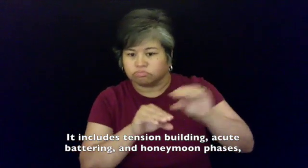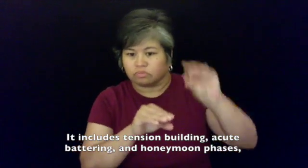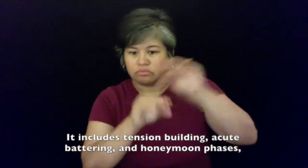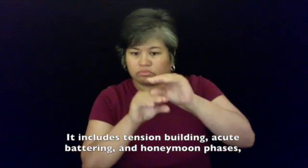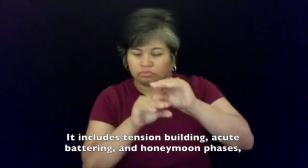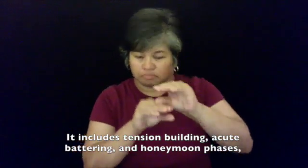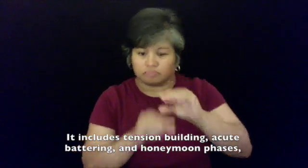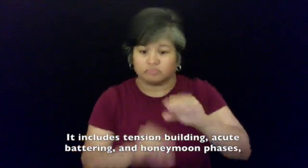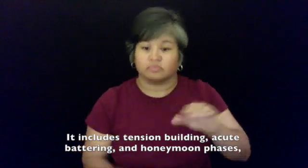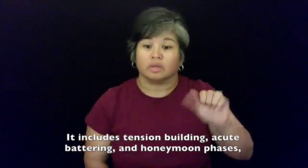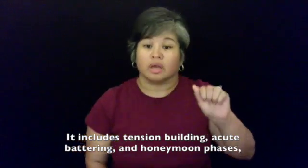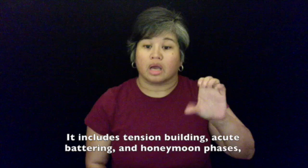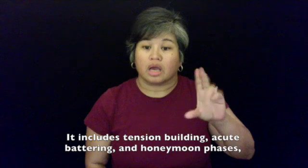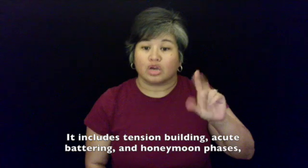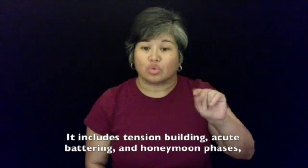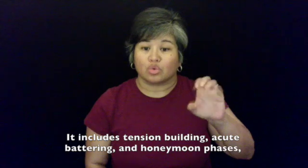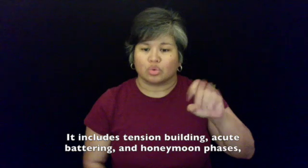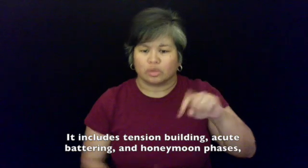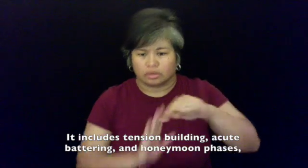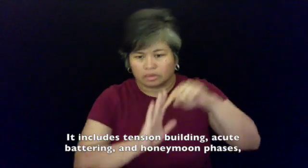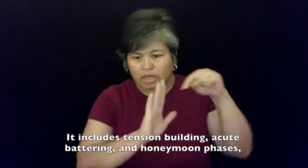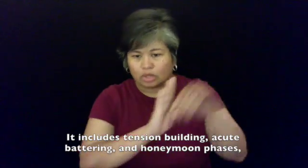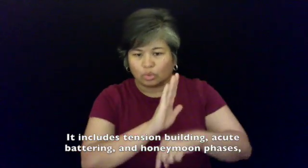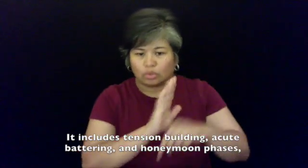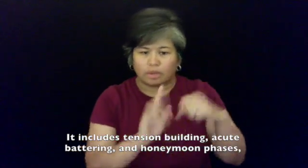and honeymoon phases.